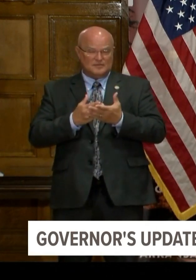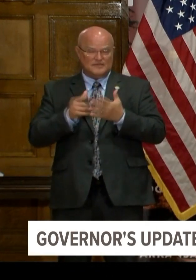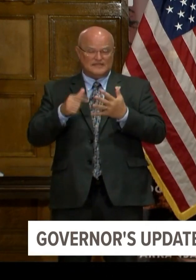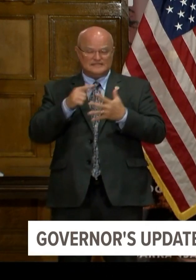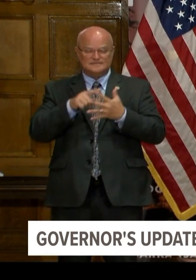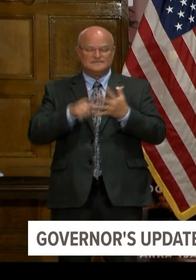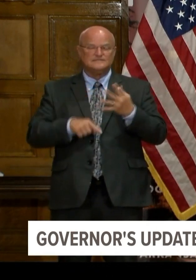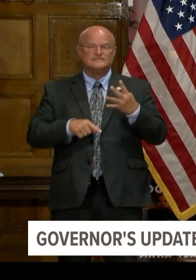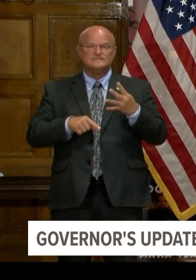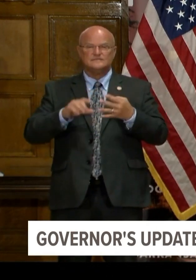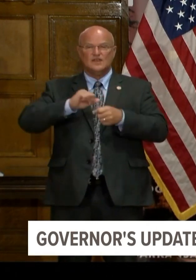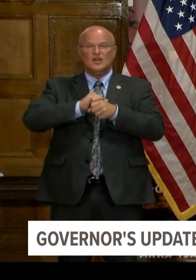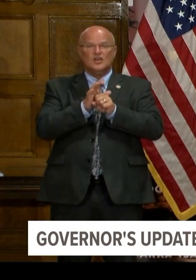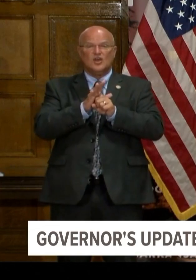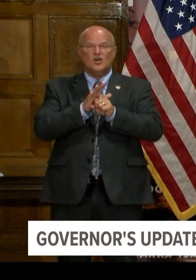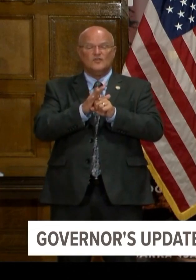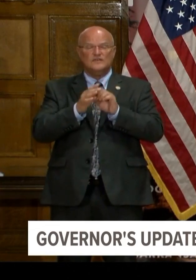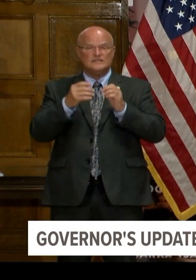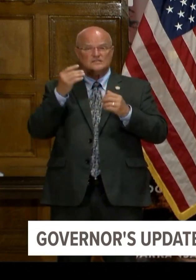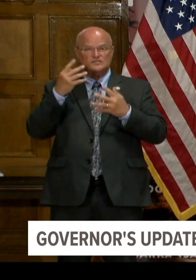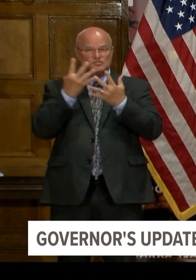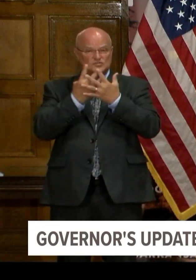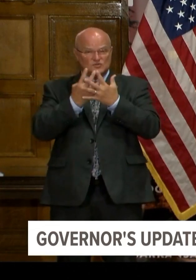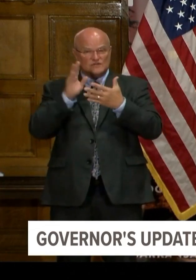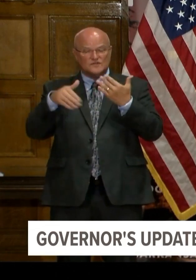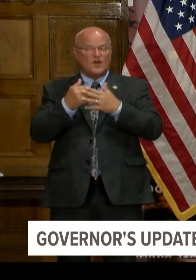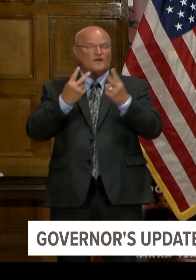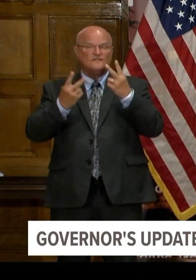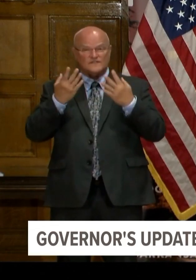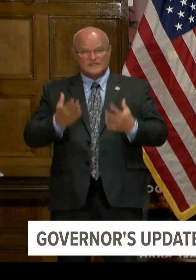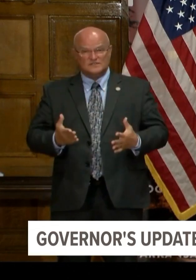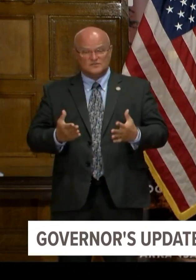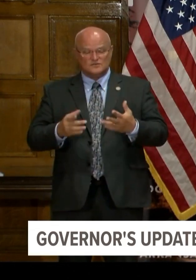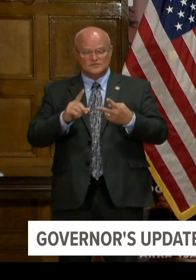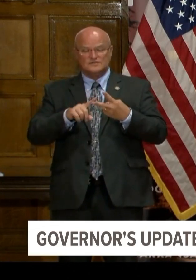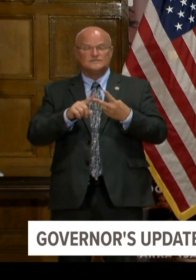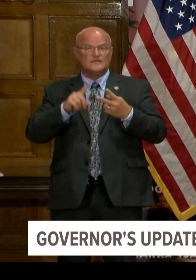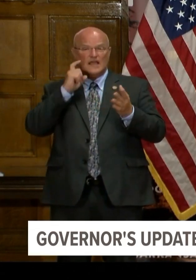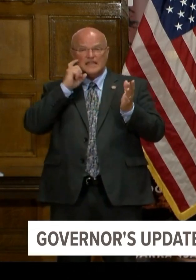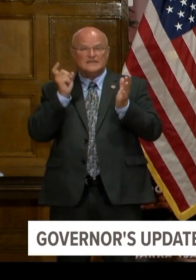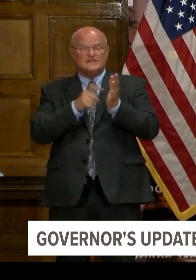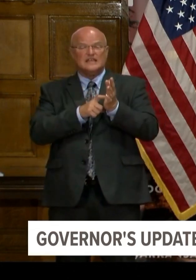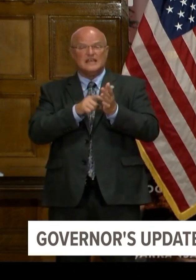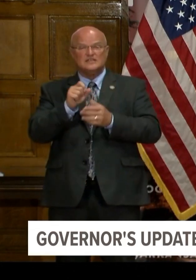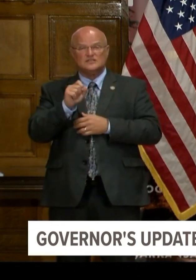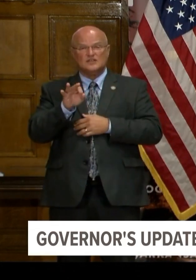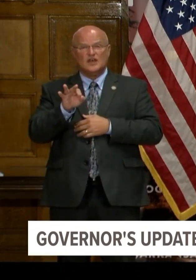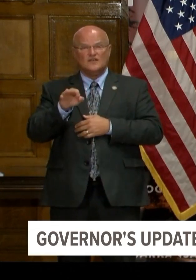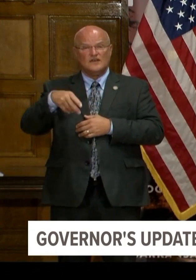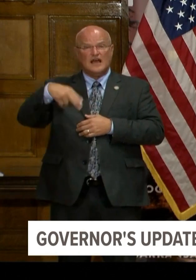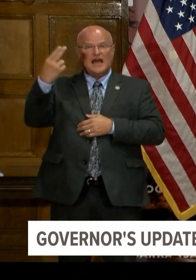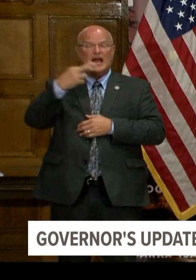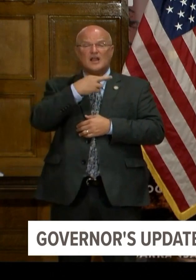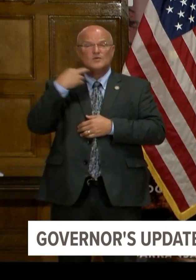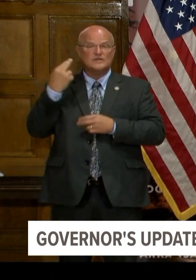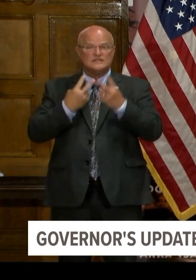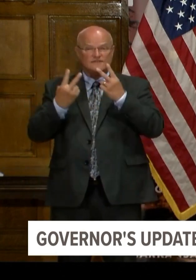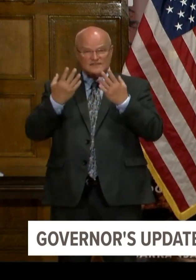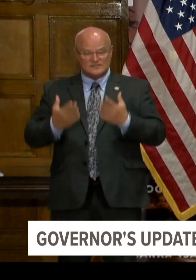following: COVID symptom screenings for all visitors, the identification of high-risk